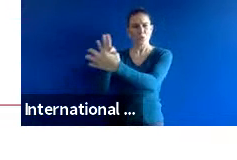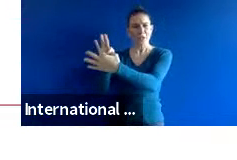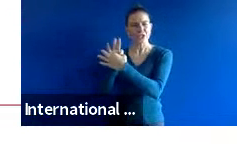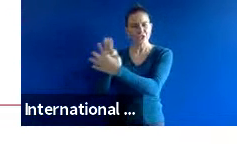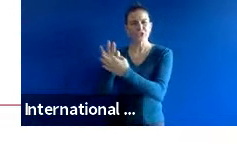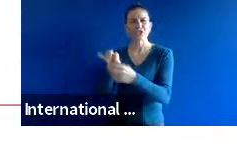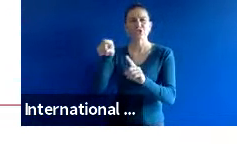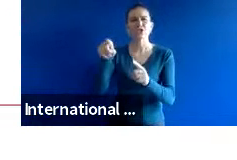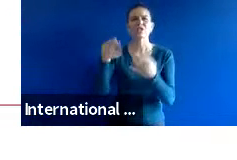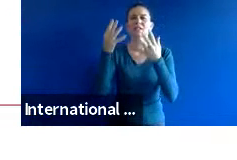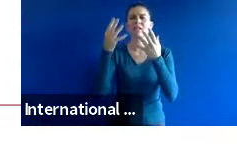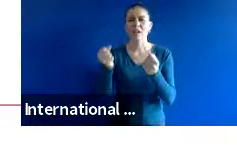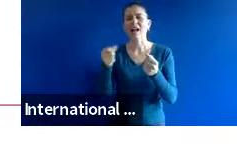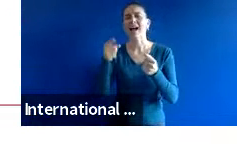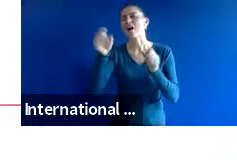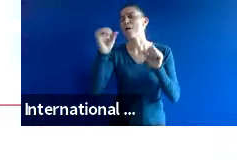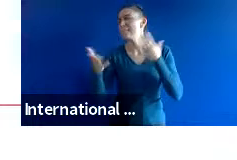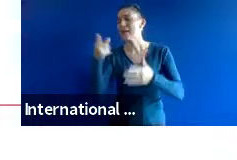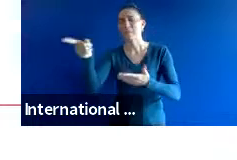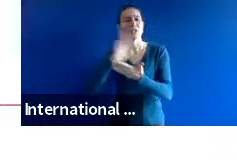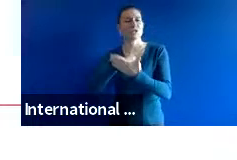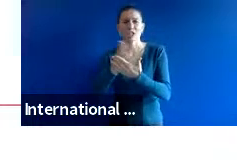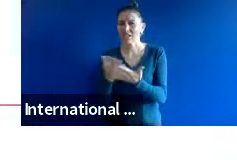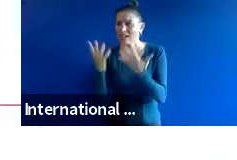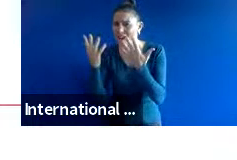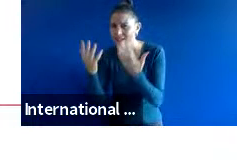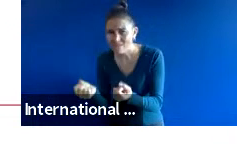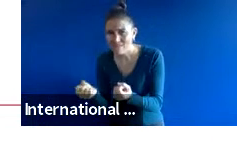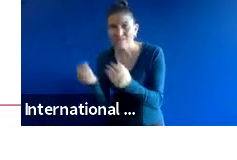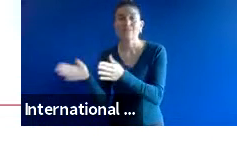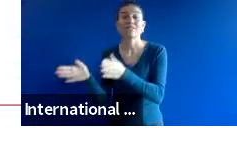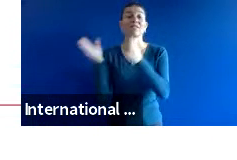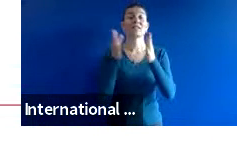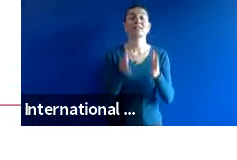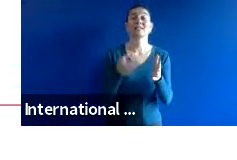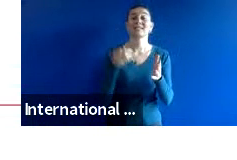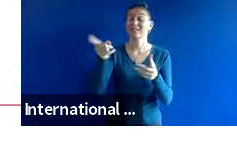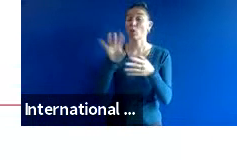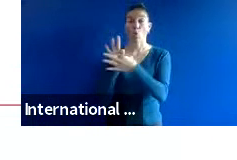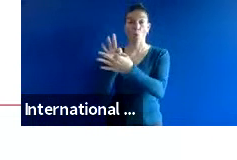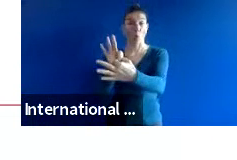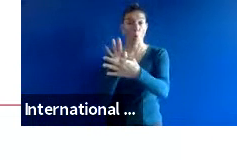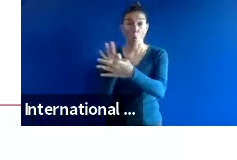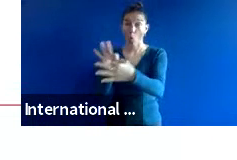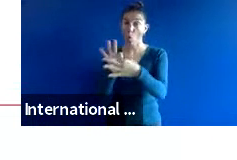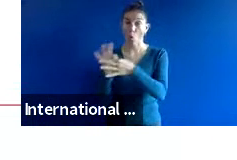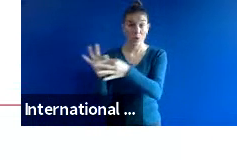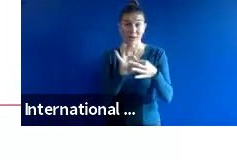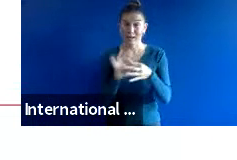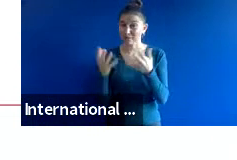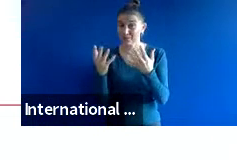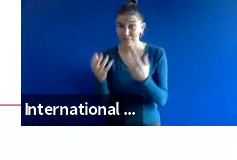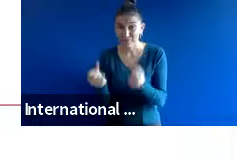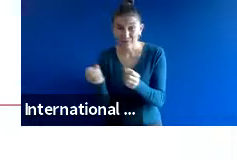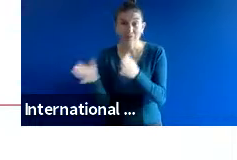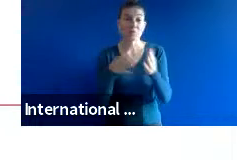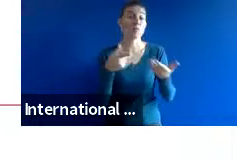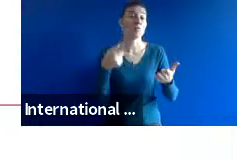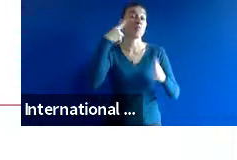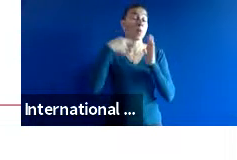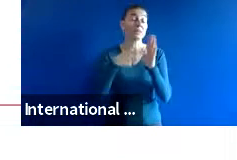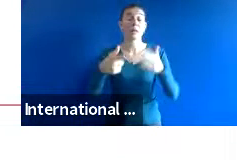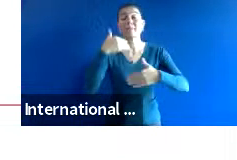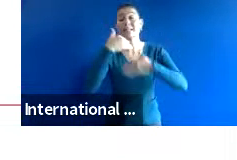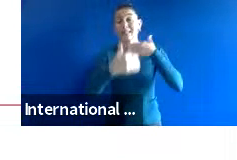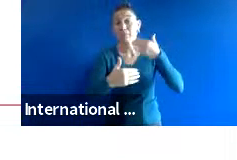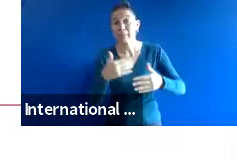barriers could be also the lack of translator to a particular sign language, or the lack of coordinators for student support, for example, disability or inclusion offices